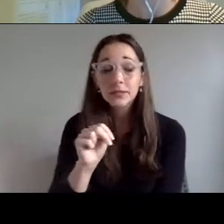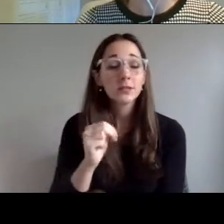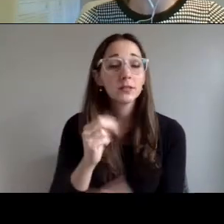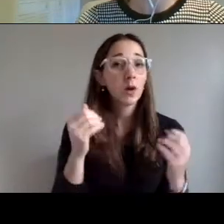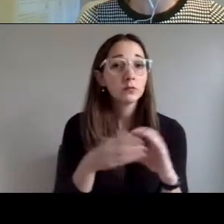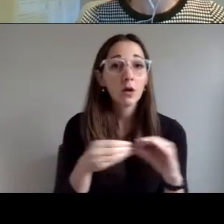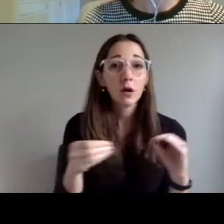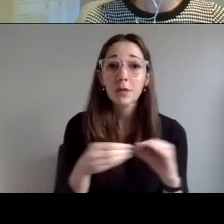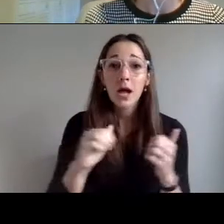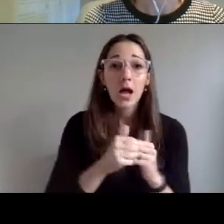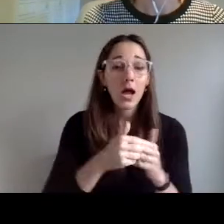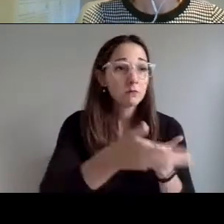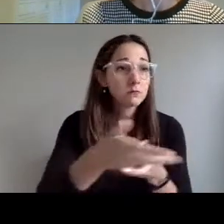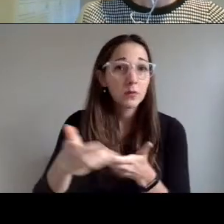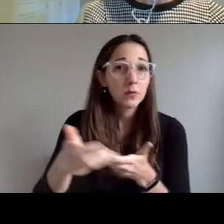the world around us?